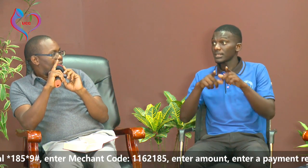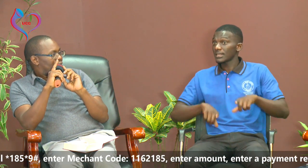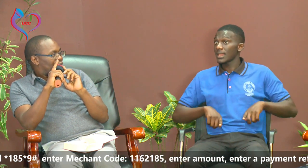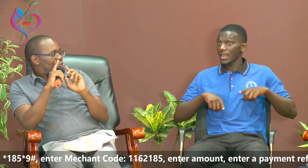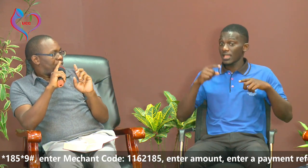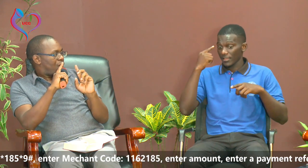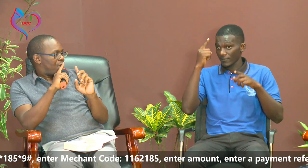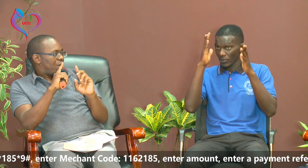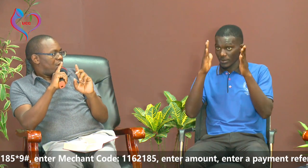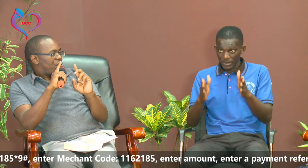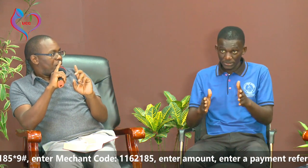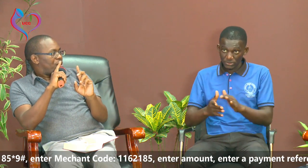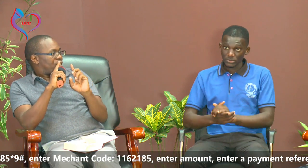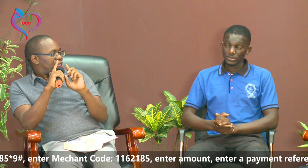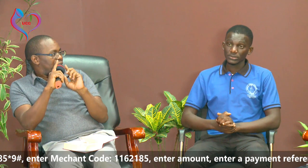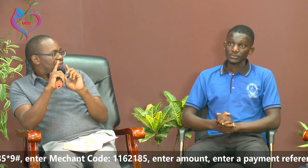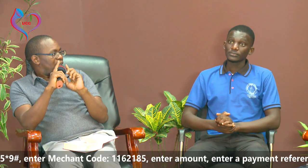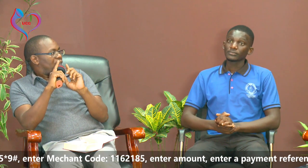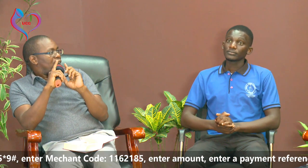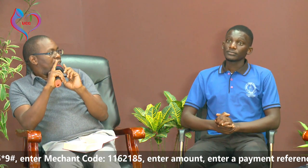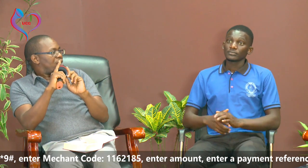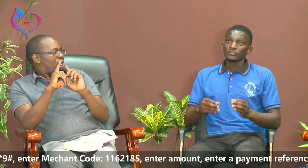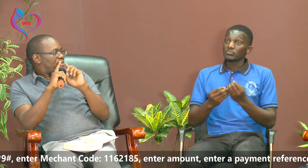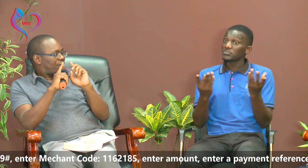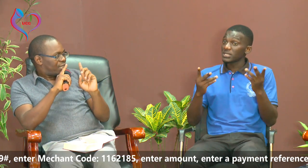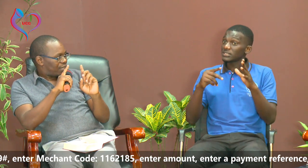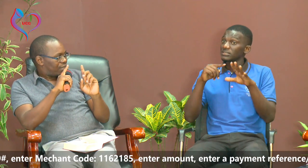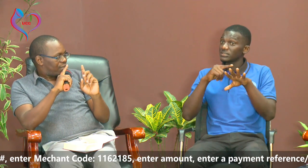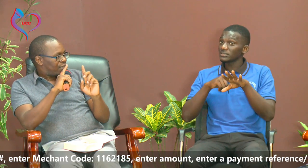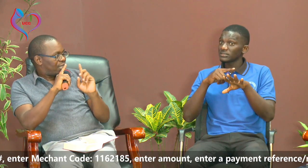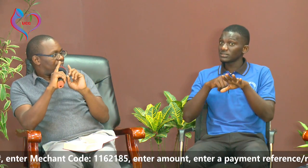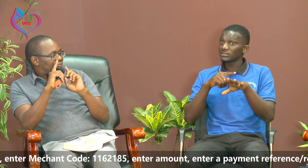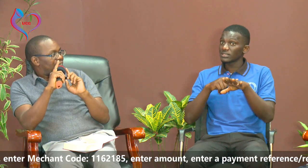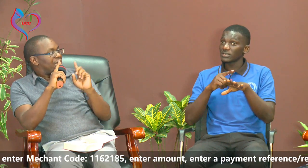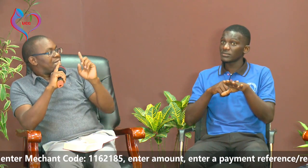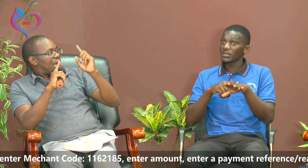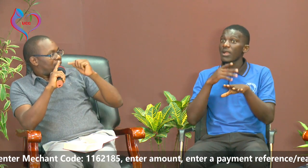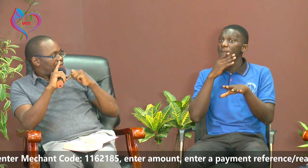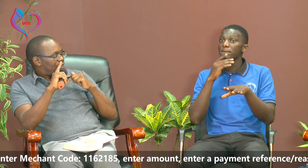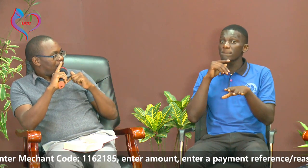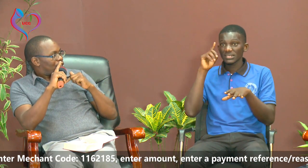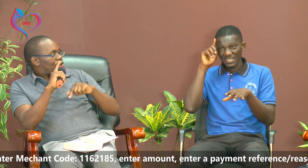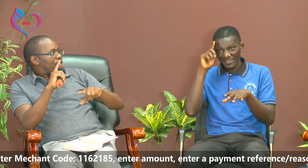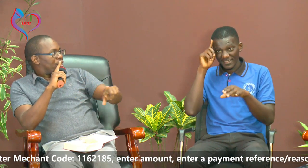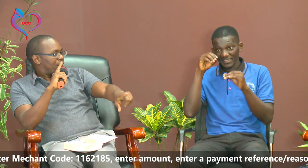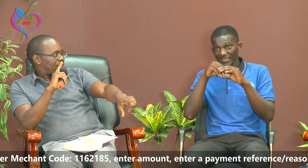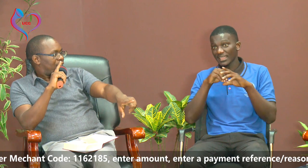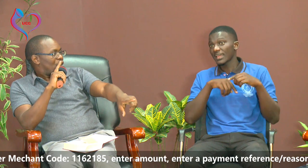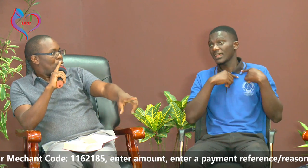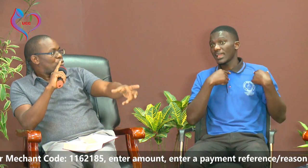mutima. Bobisanga. Ememe jisinga. As a man thinketh in his heart, so he is. Omuntu